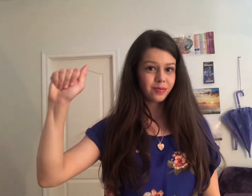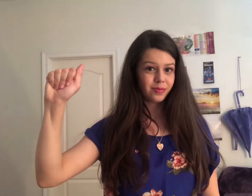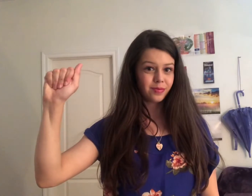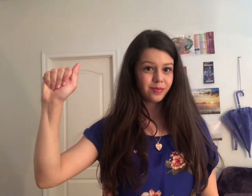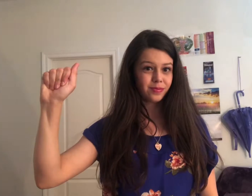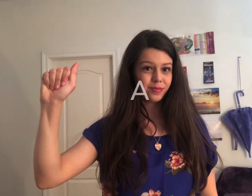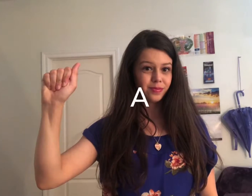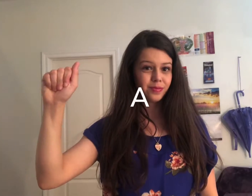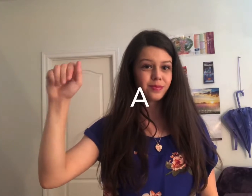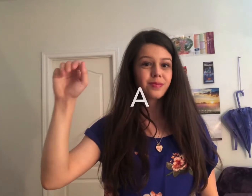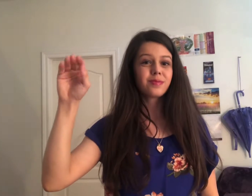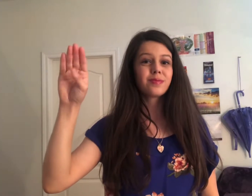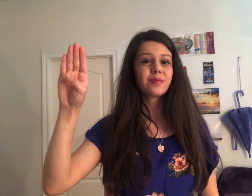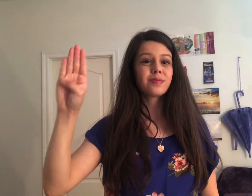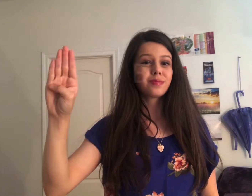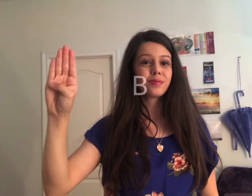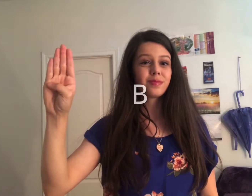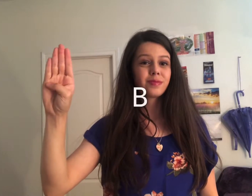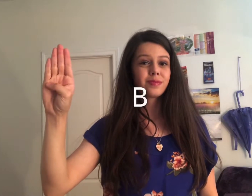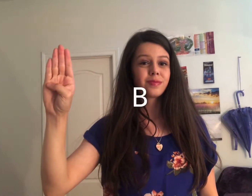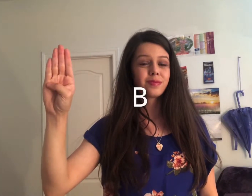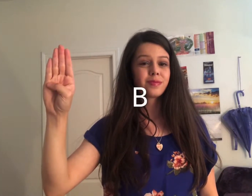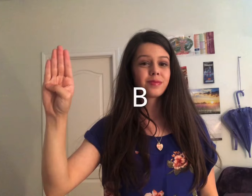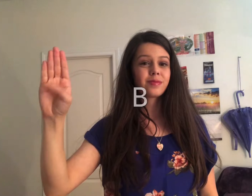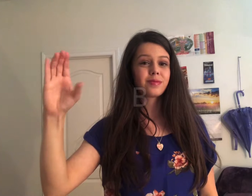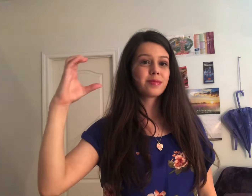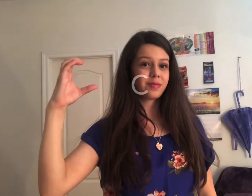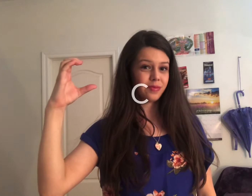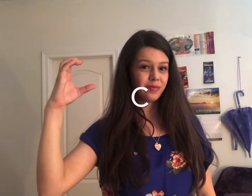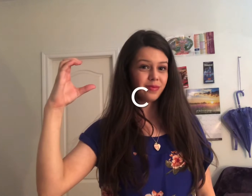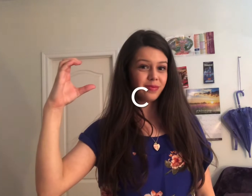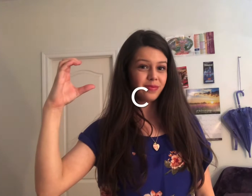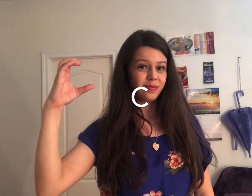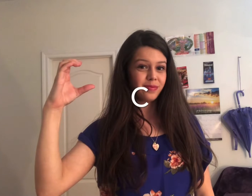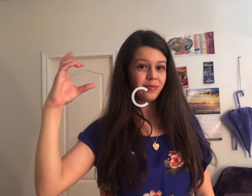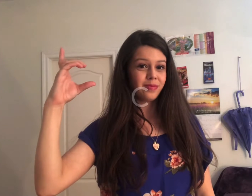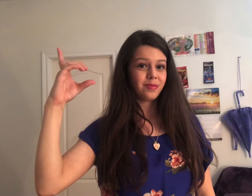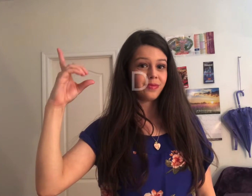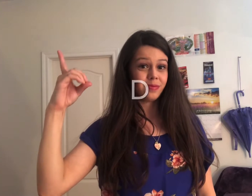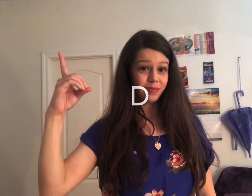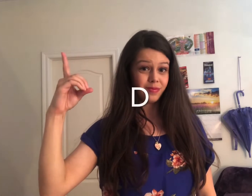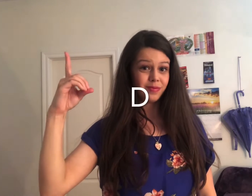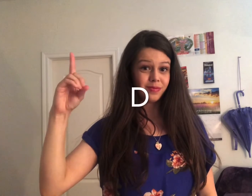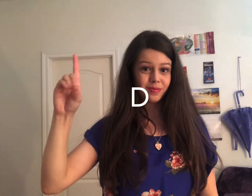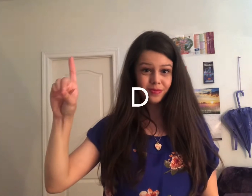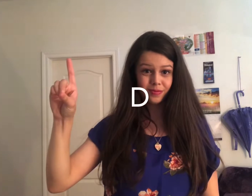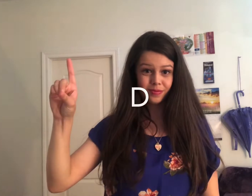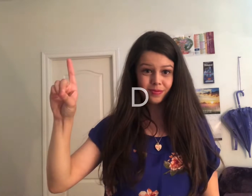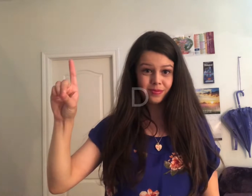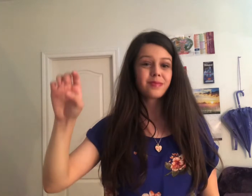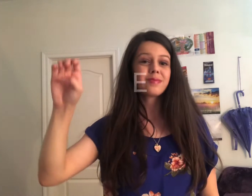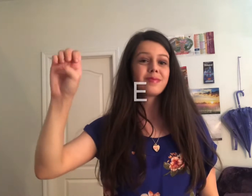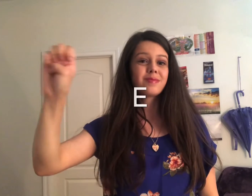A, B, C, D,